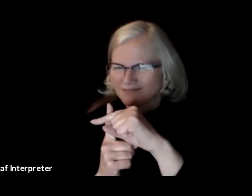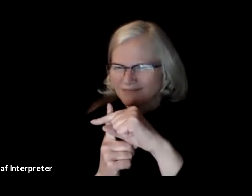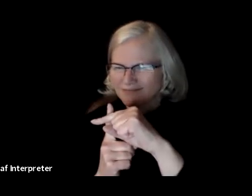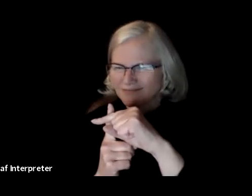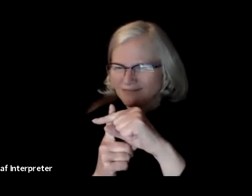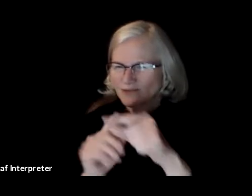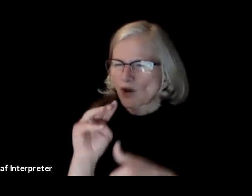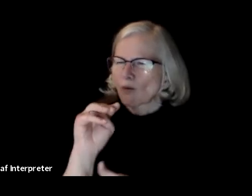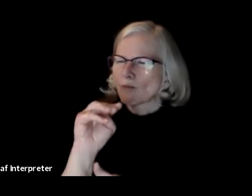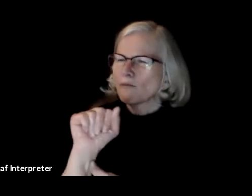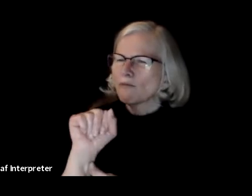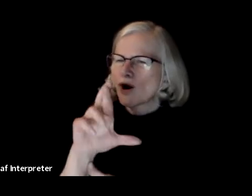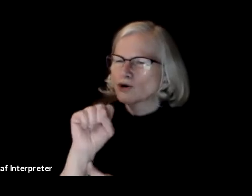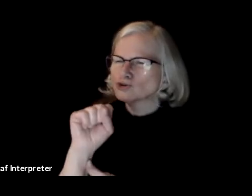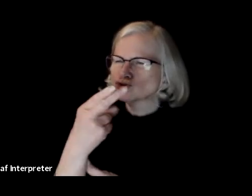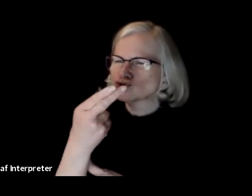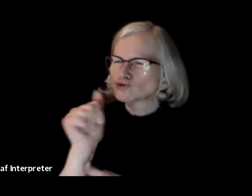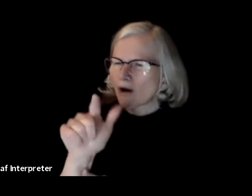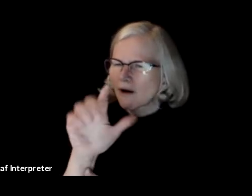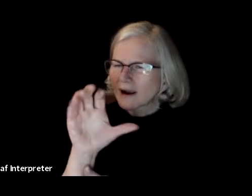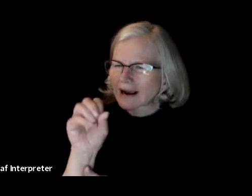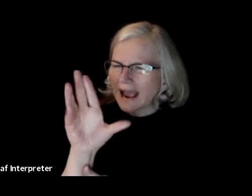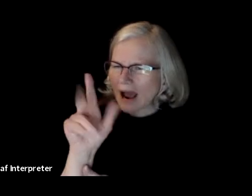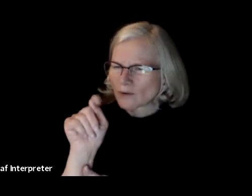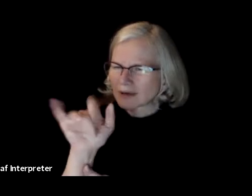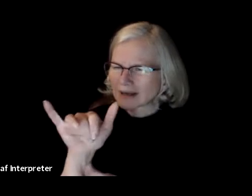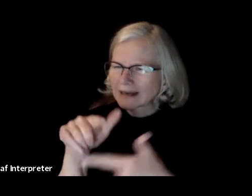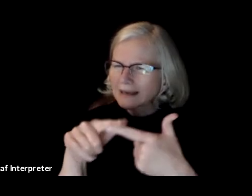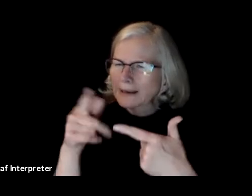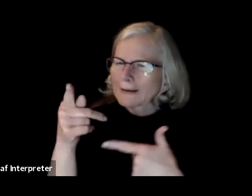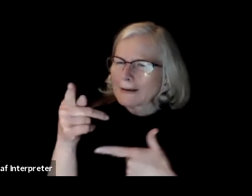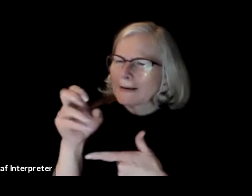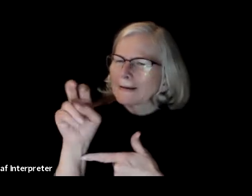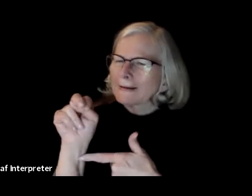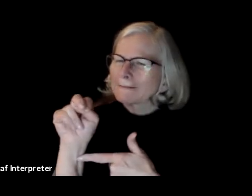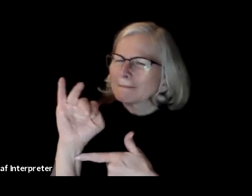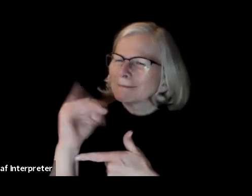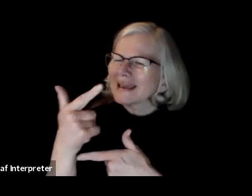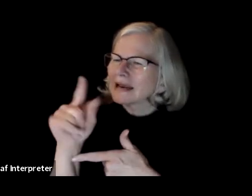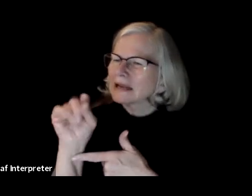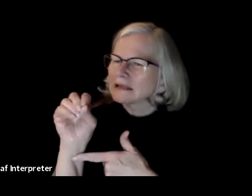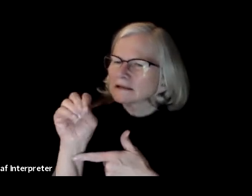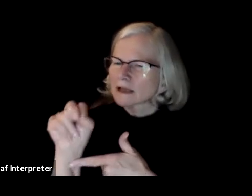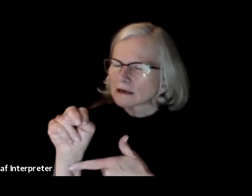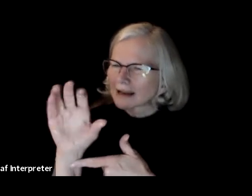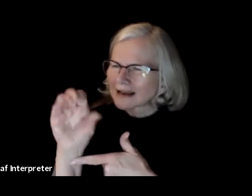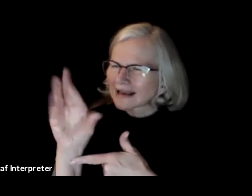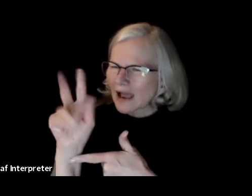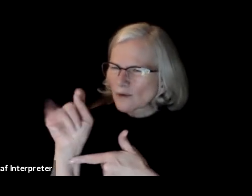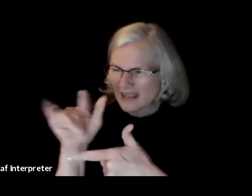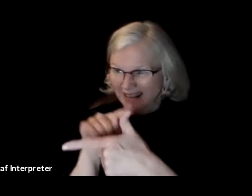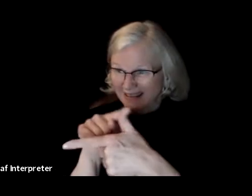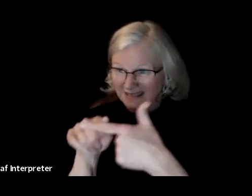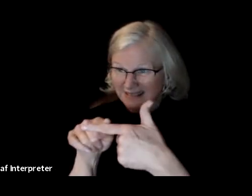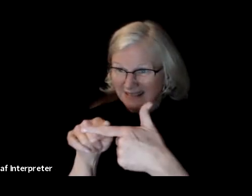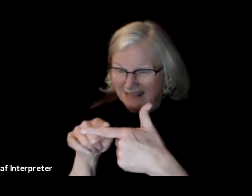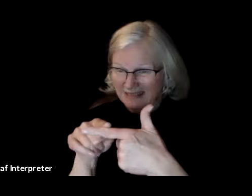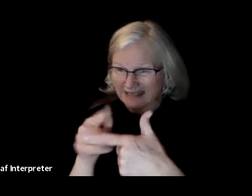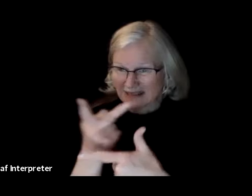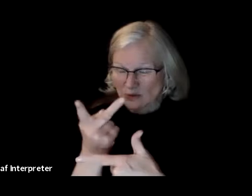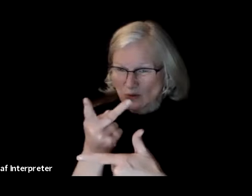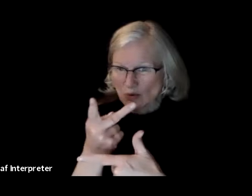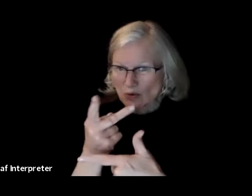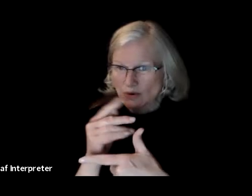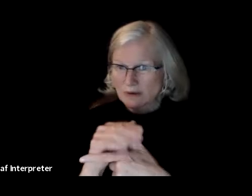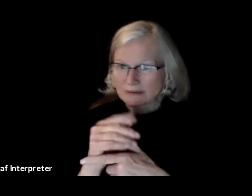call last week, having a COVID-19 case in a long-term care facility now does not automatically mean that